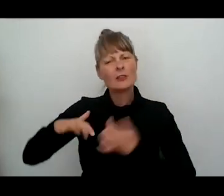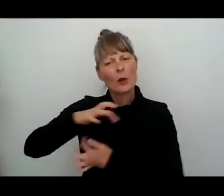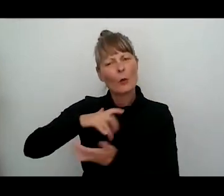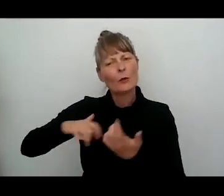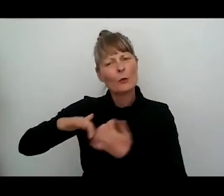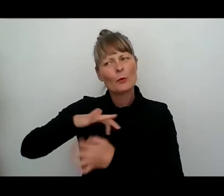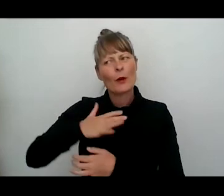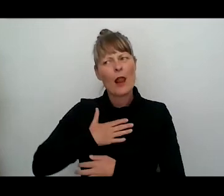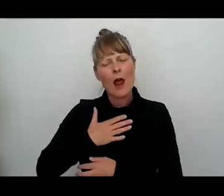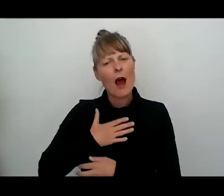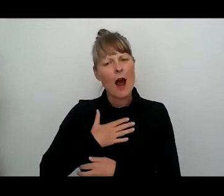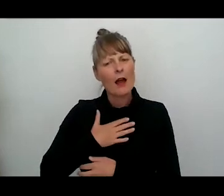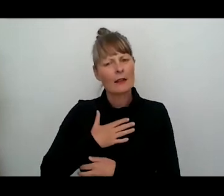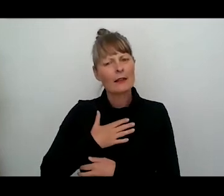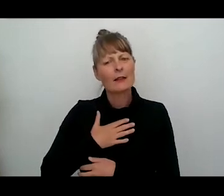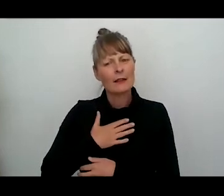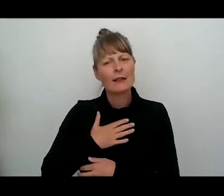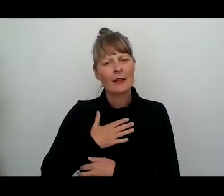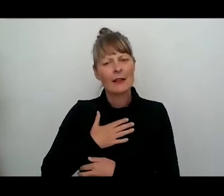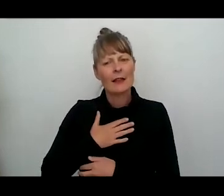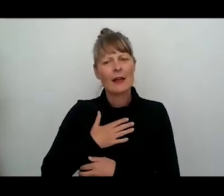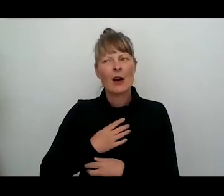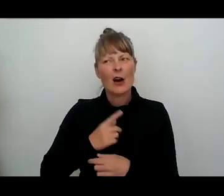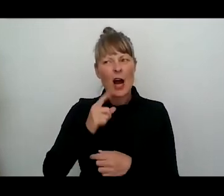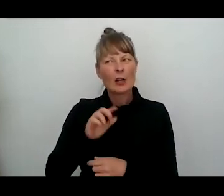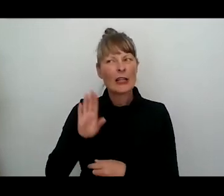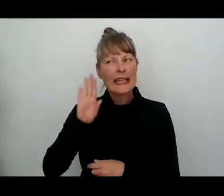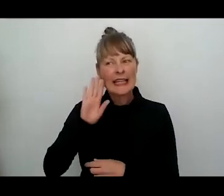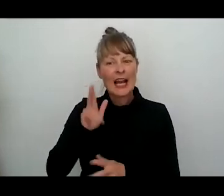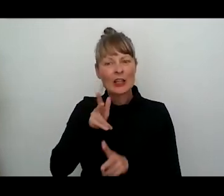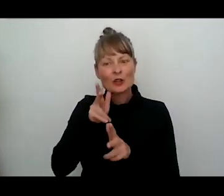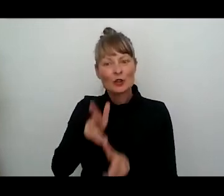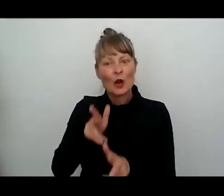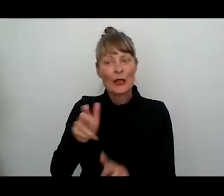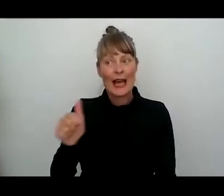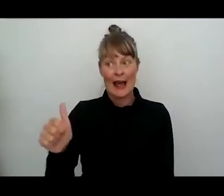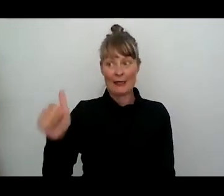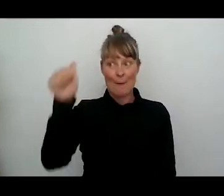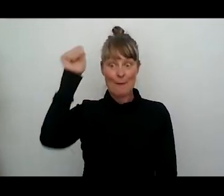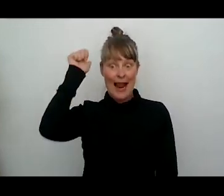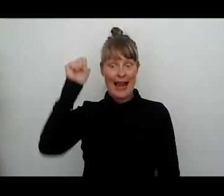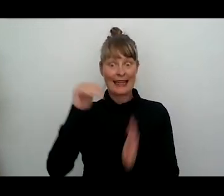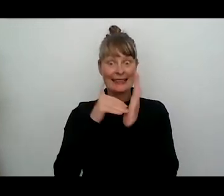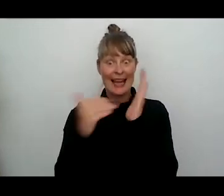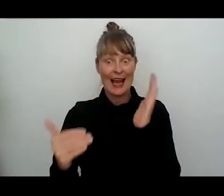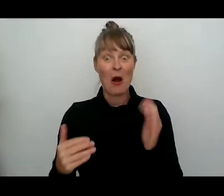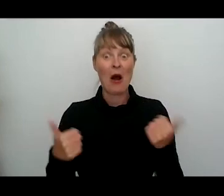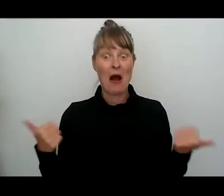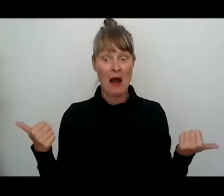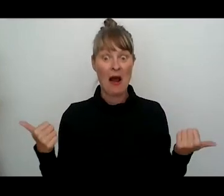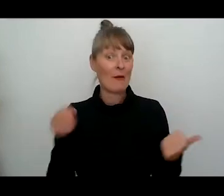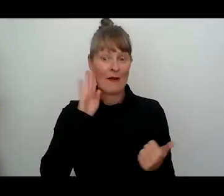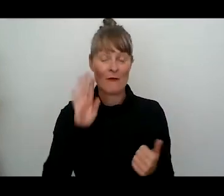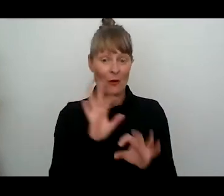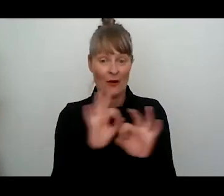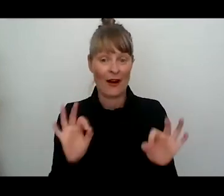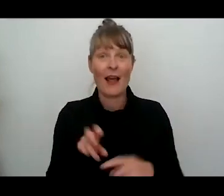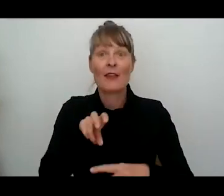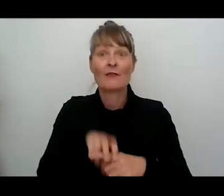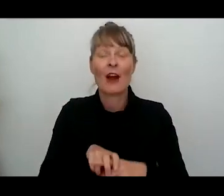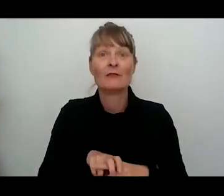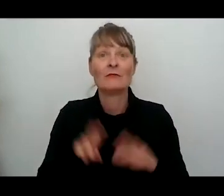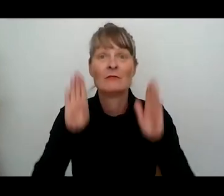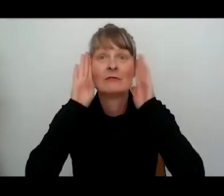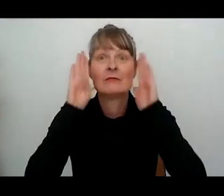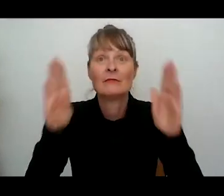And I could actually hear the jokes from the person at the back of the class mocking the teacher. And I was like, oh, actually, this is actually quite good. This is quite